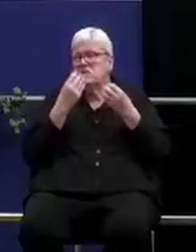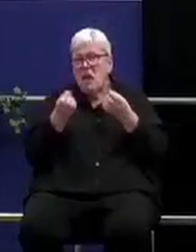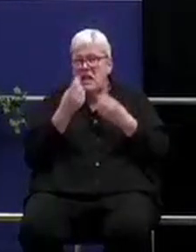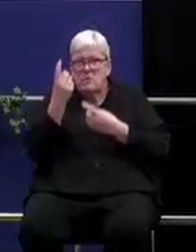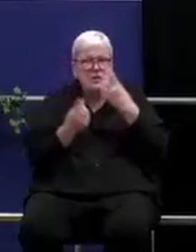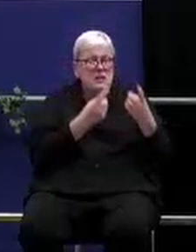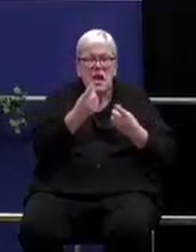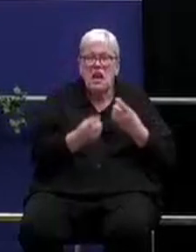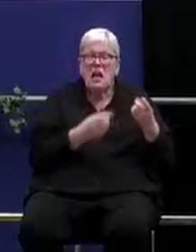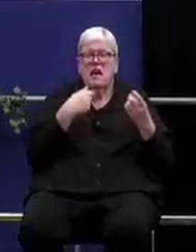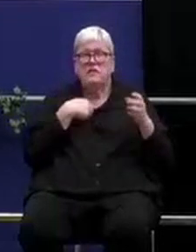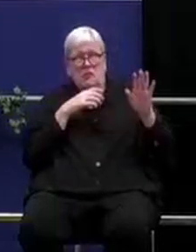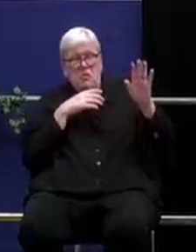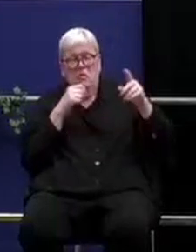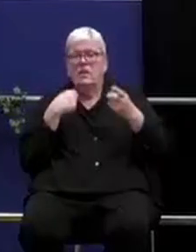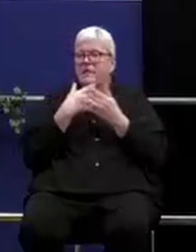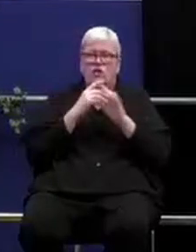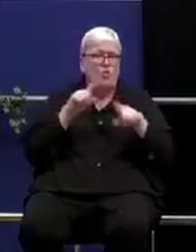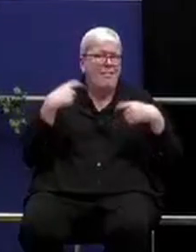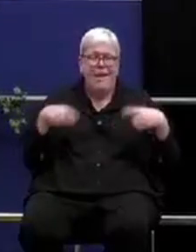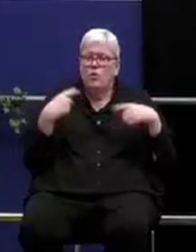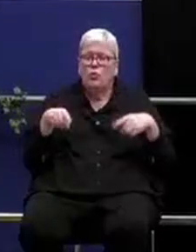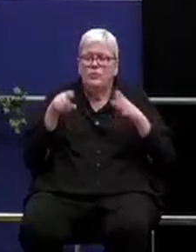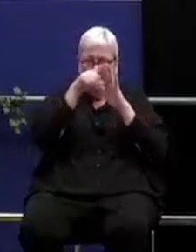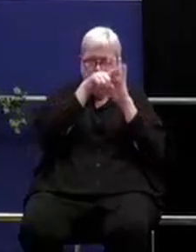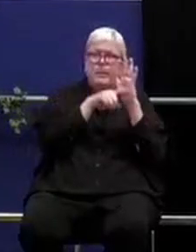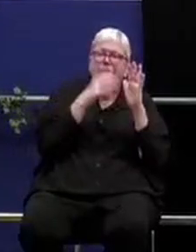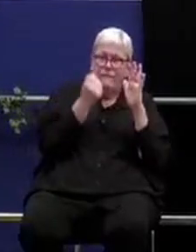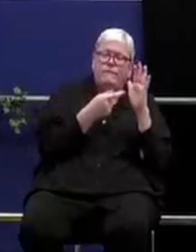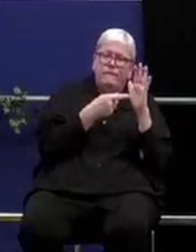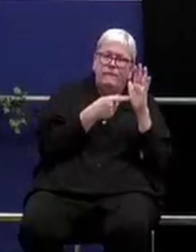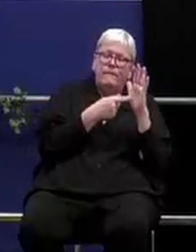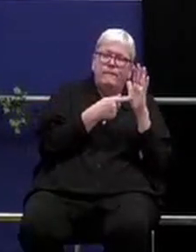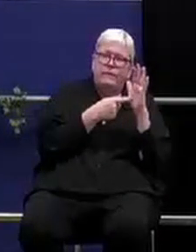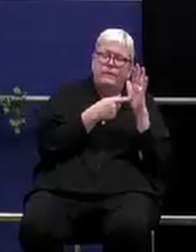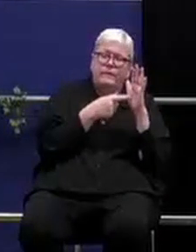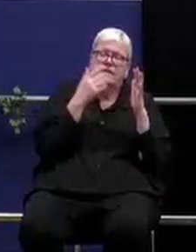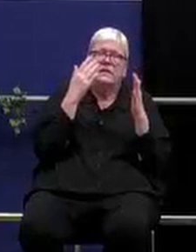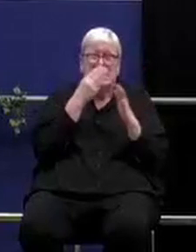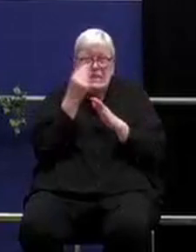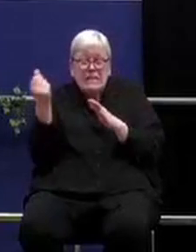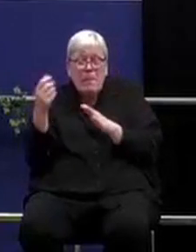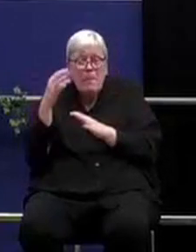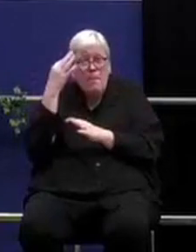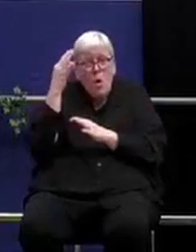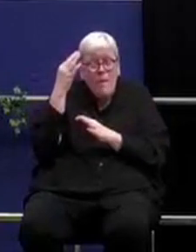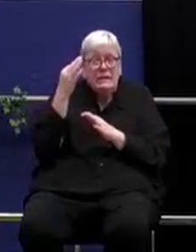kind of lift their head above the parapet, so to speak. But you do occasionally need these moments of something to break up